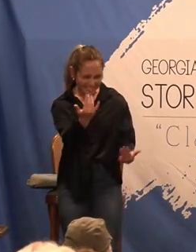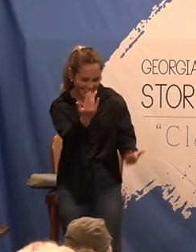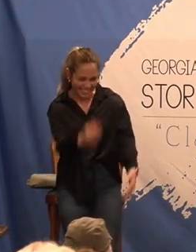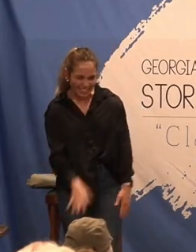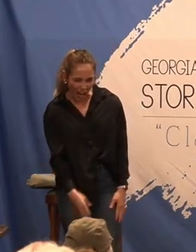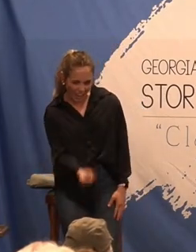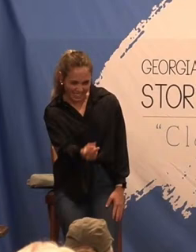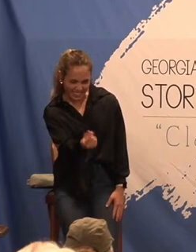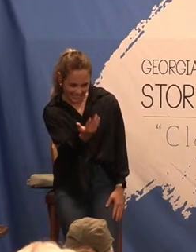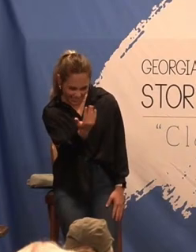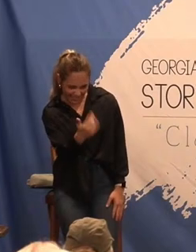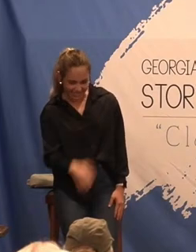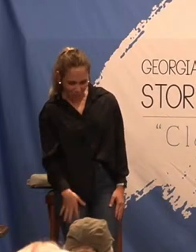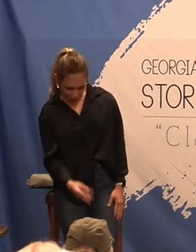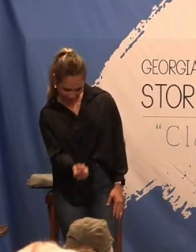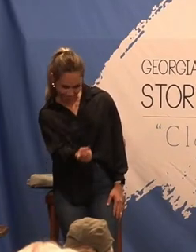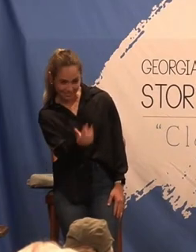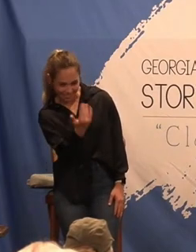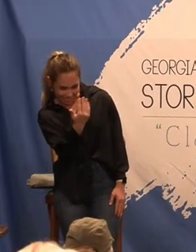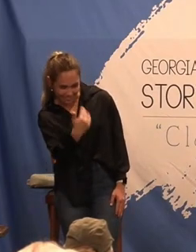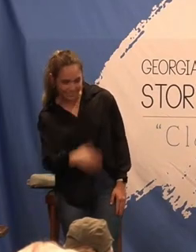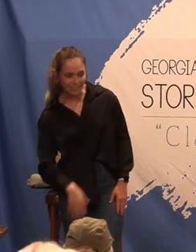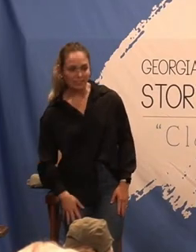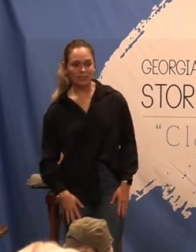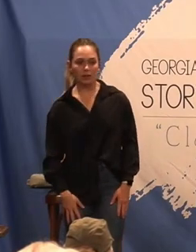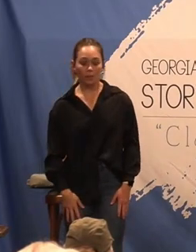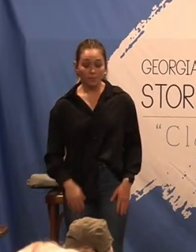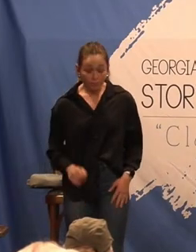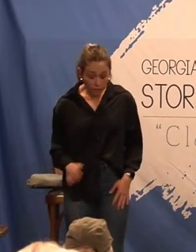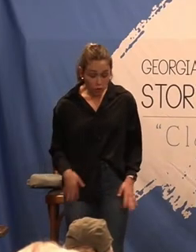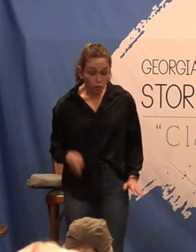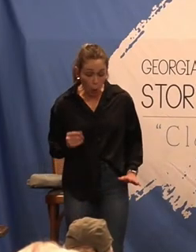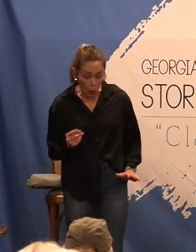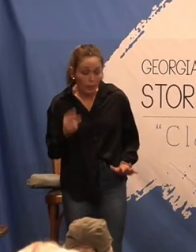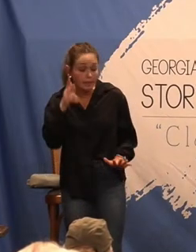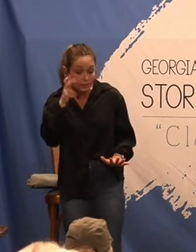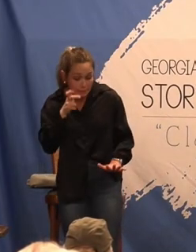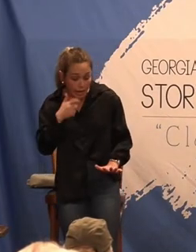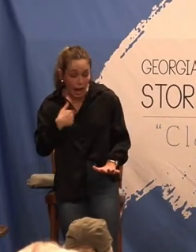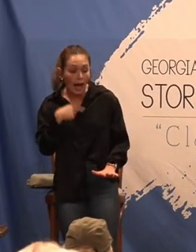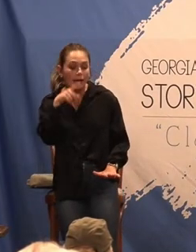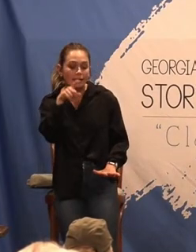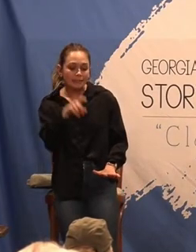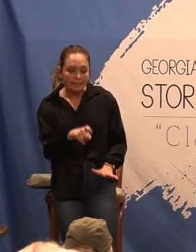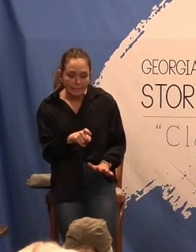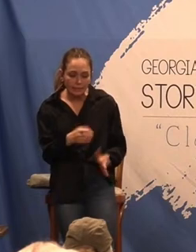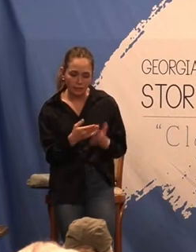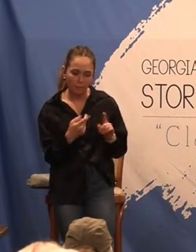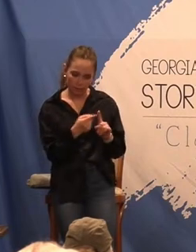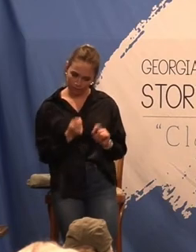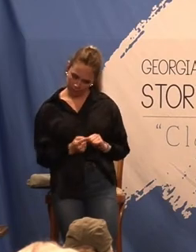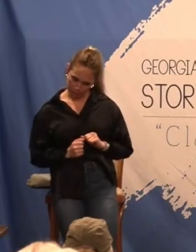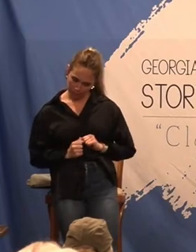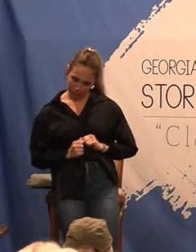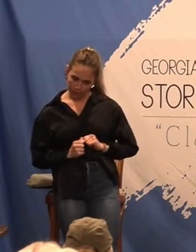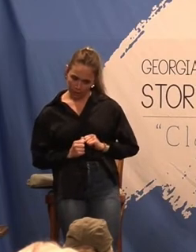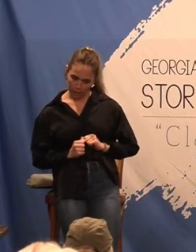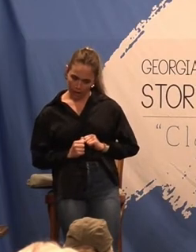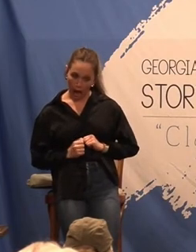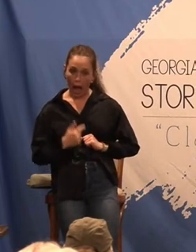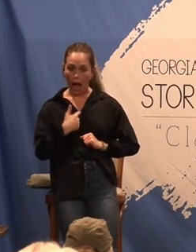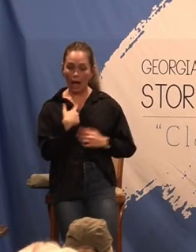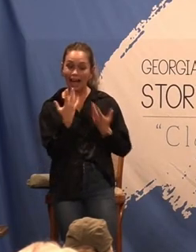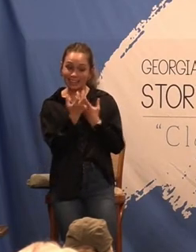dog, come here, buddy, come here. I said, dog, listen, I need a favor from you. See,